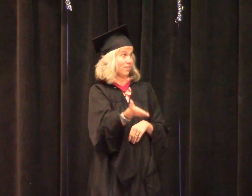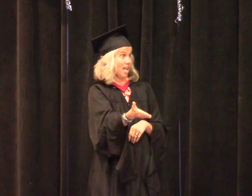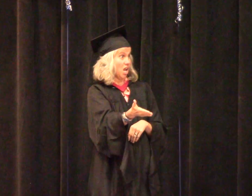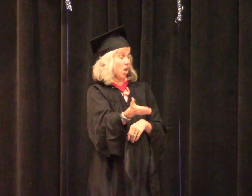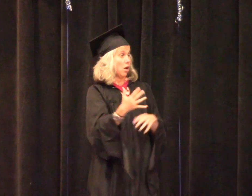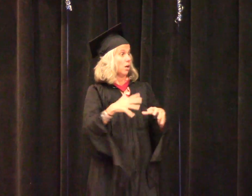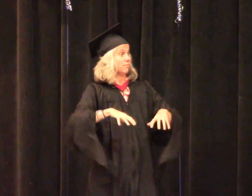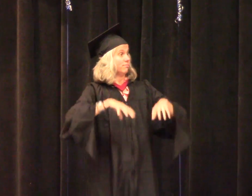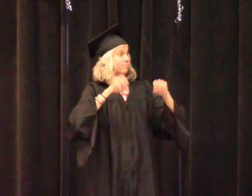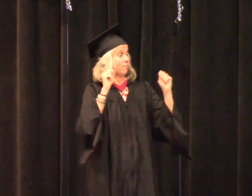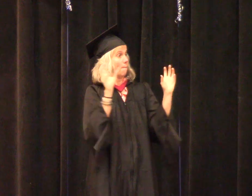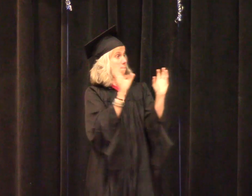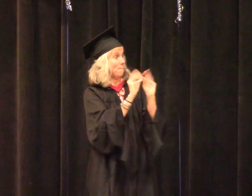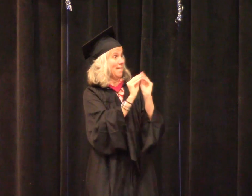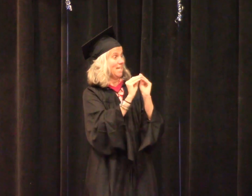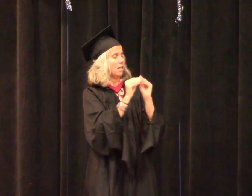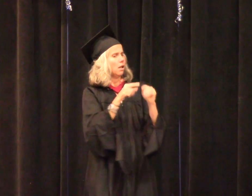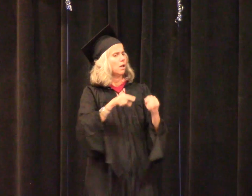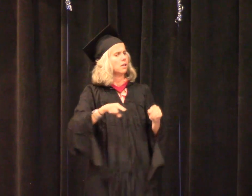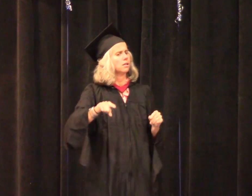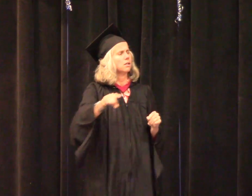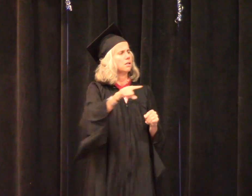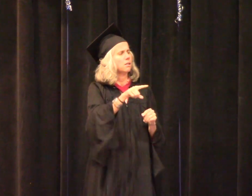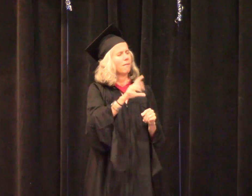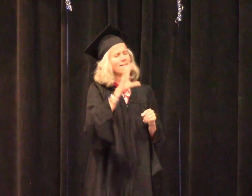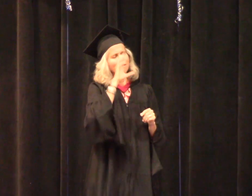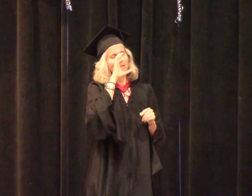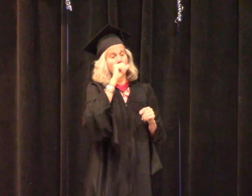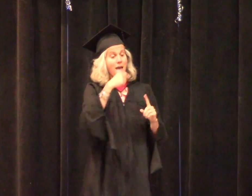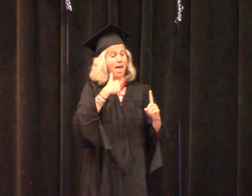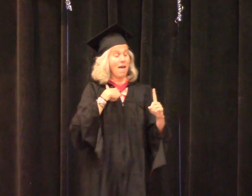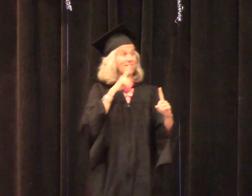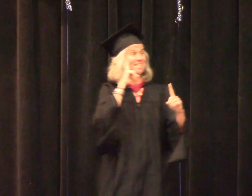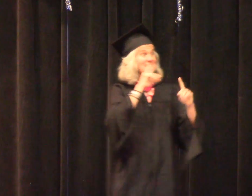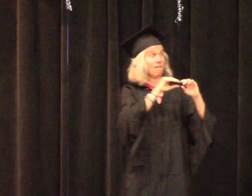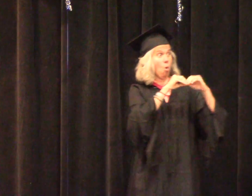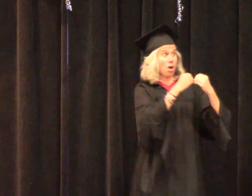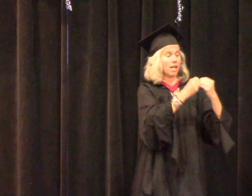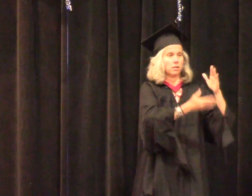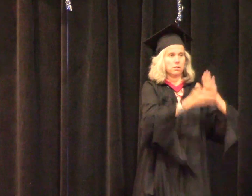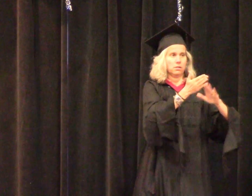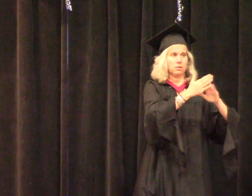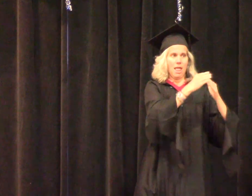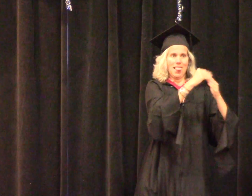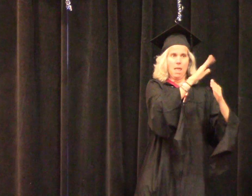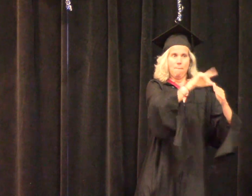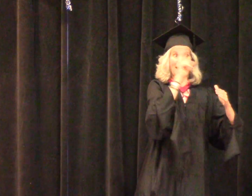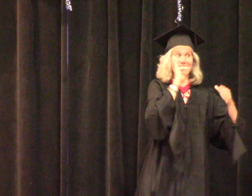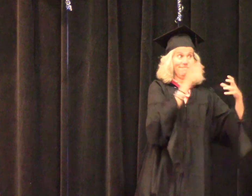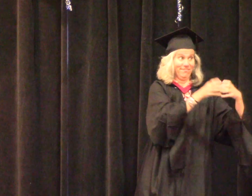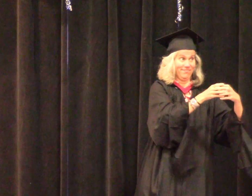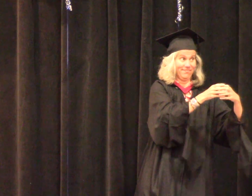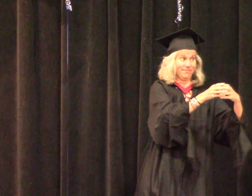for locals and for Americans to journey across the world and see this firsthand